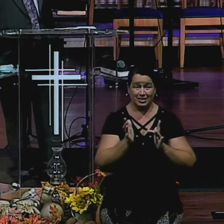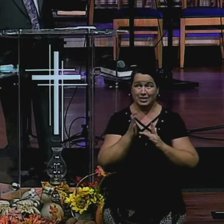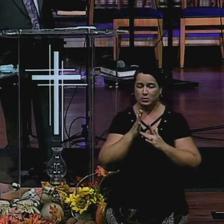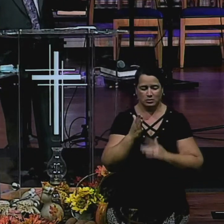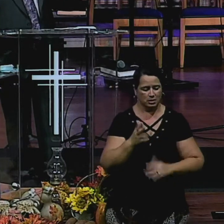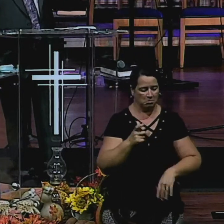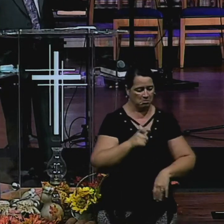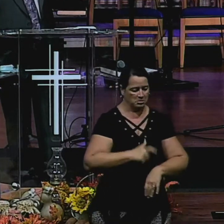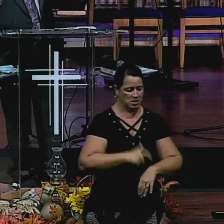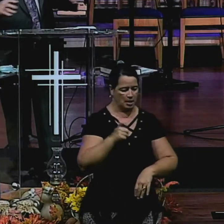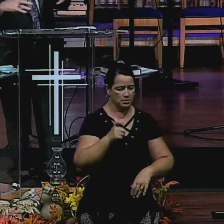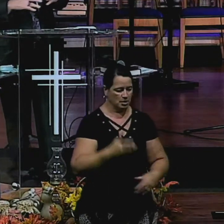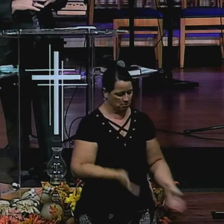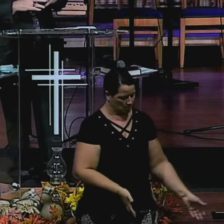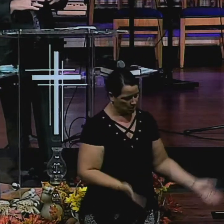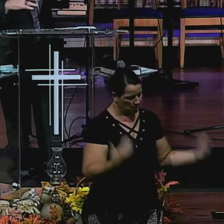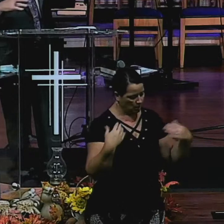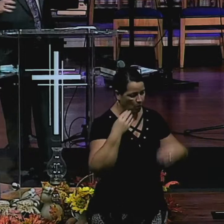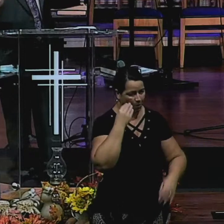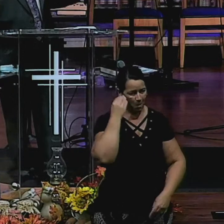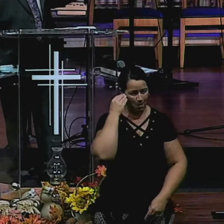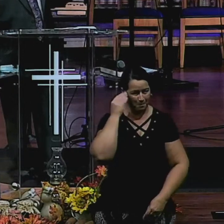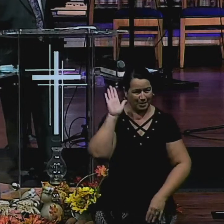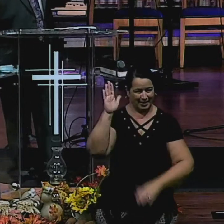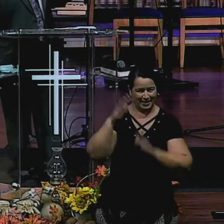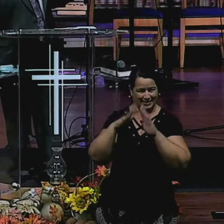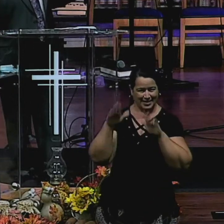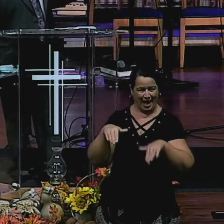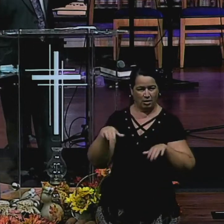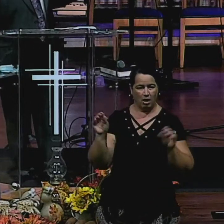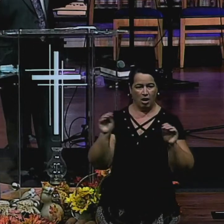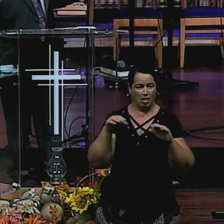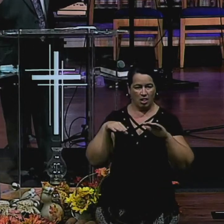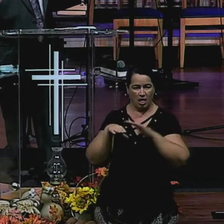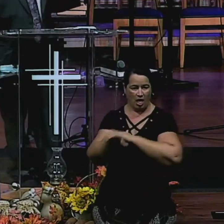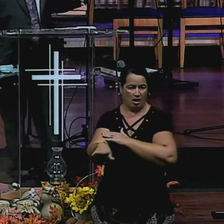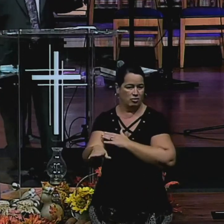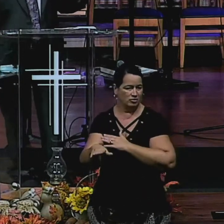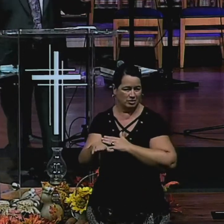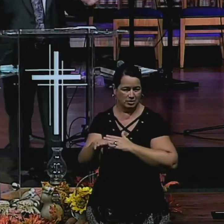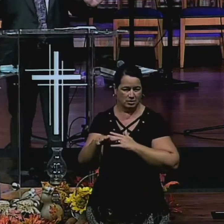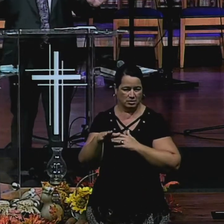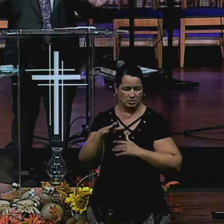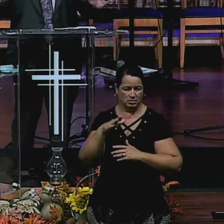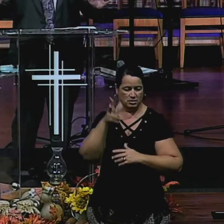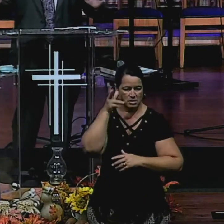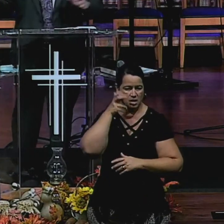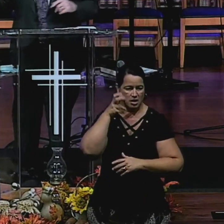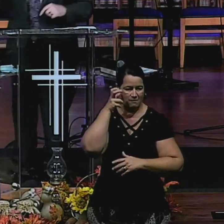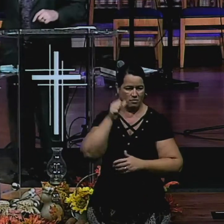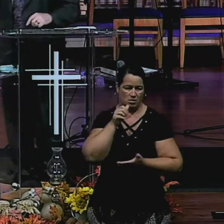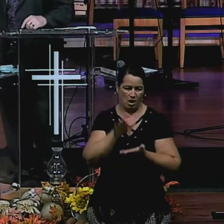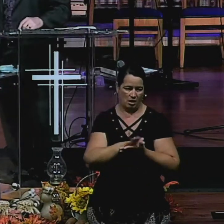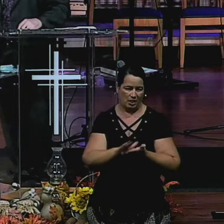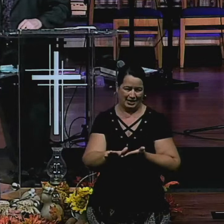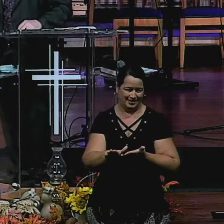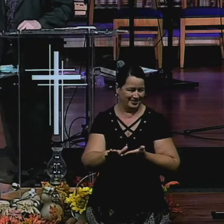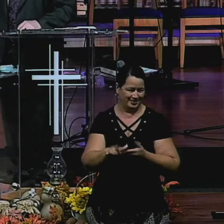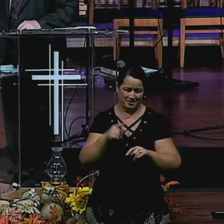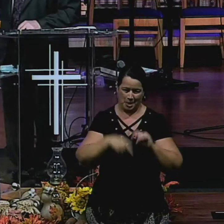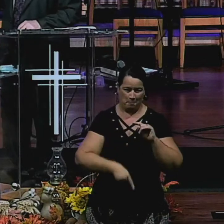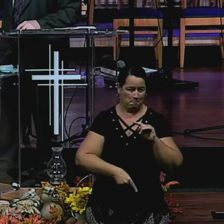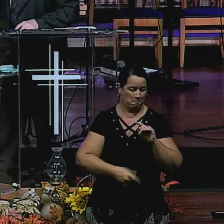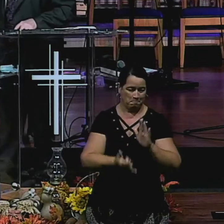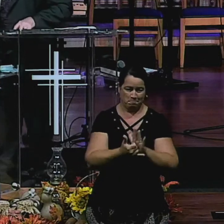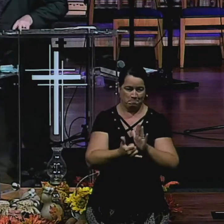house. And in his house, nothing can enter in that defiles or is unclean. And the only way